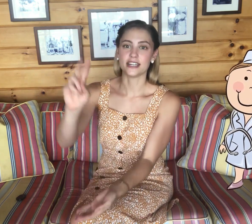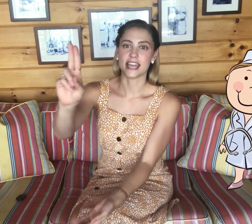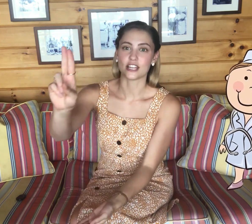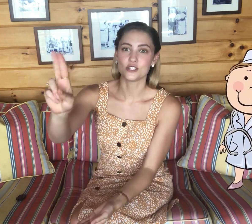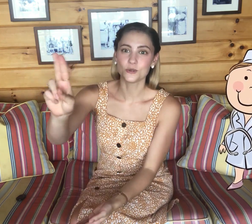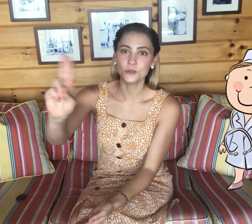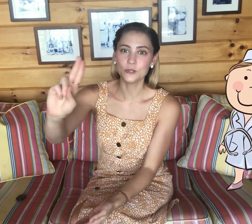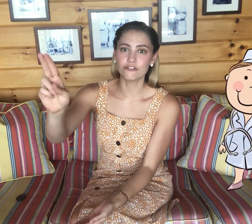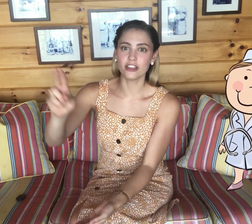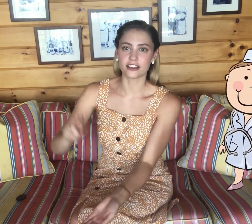Good work.